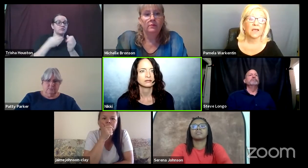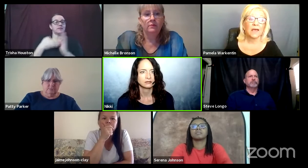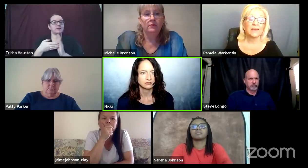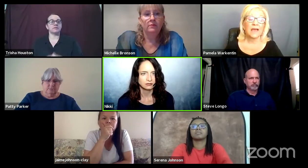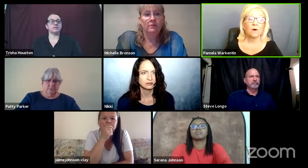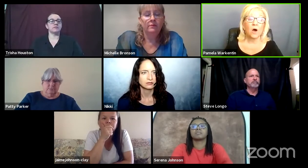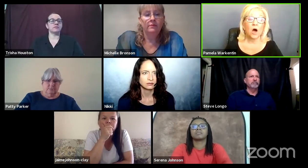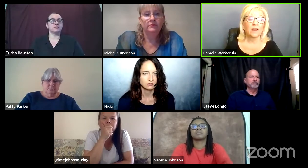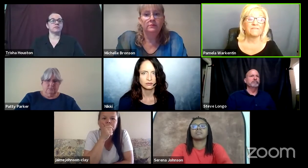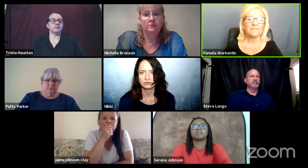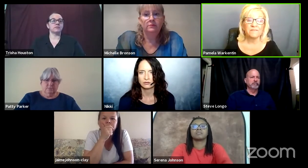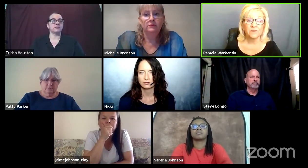And now all in favor?